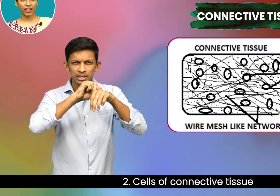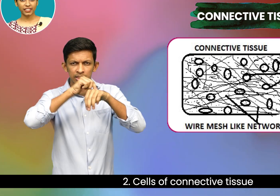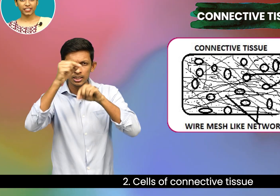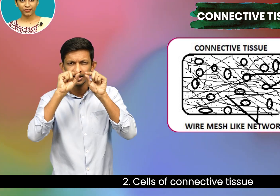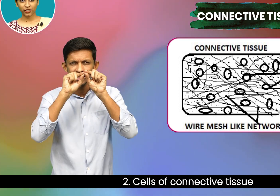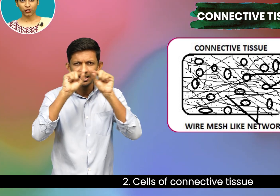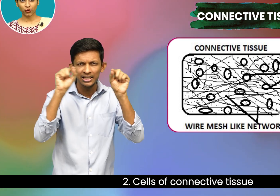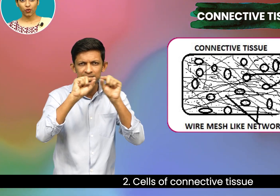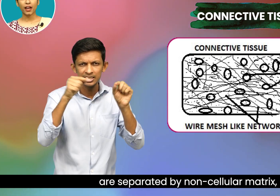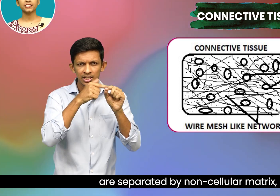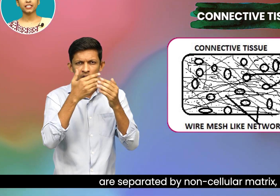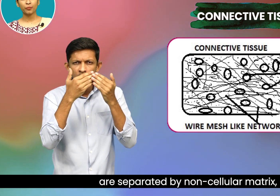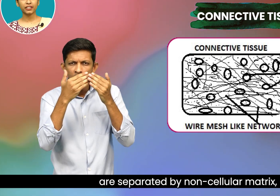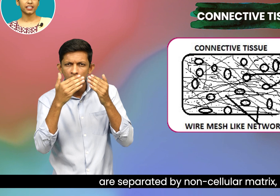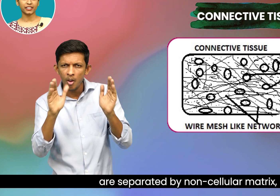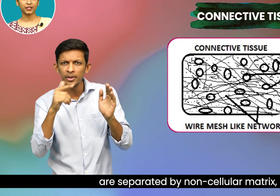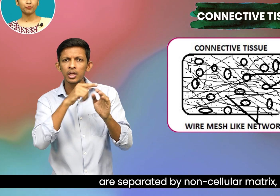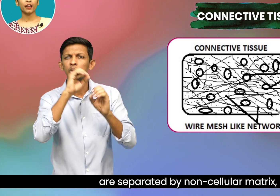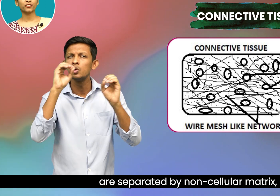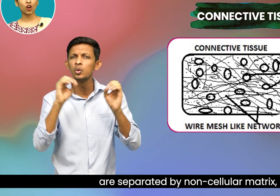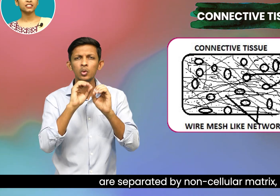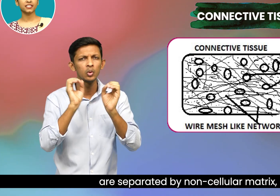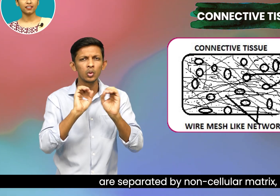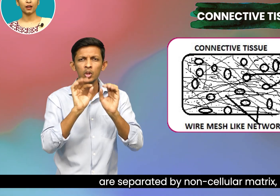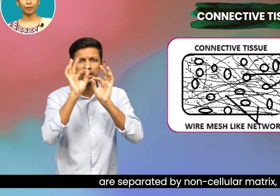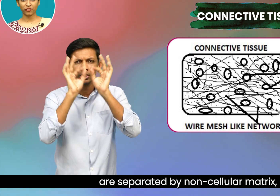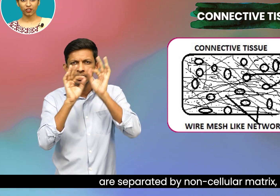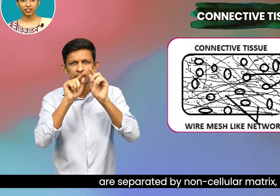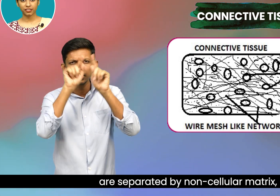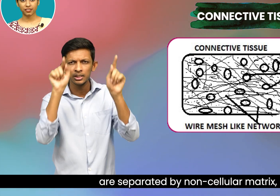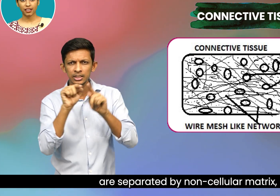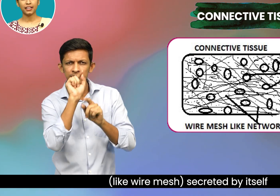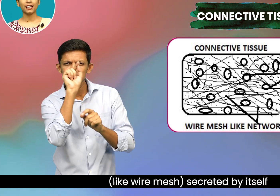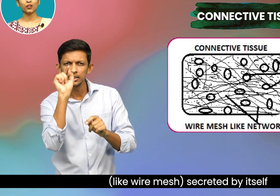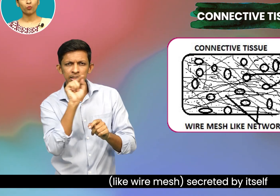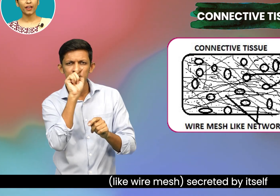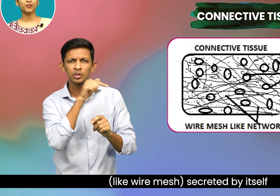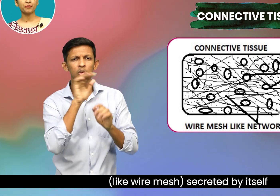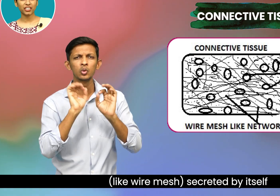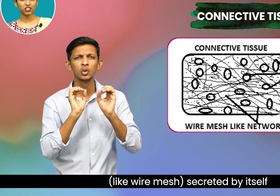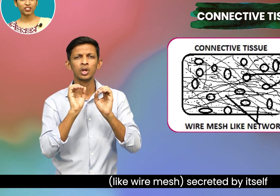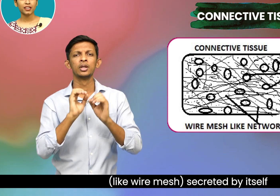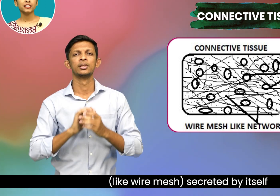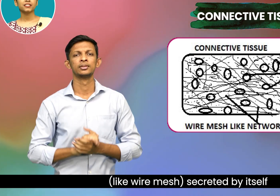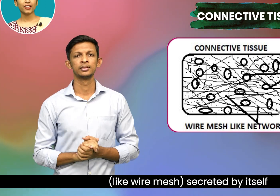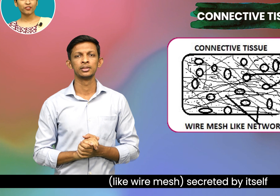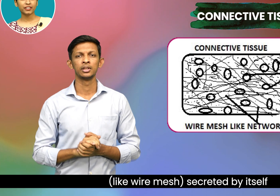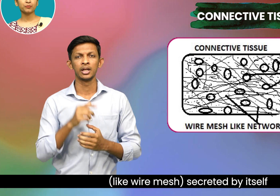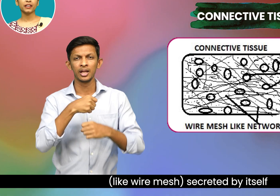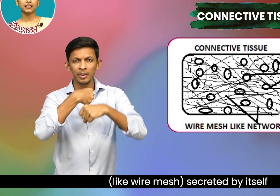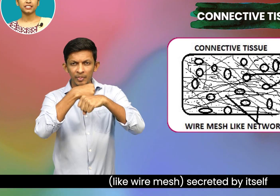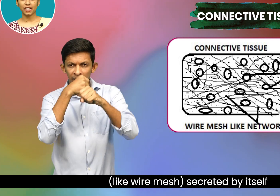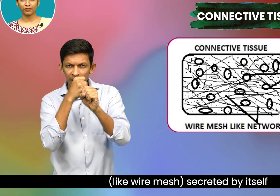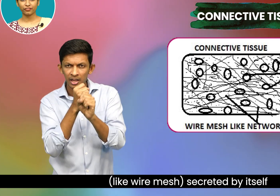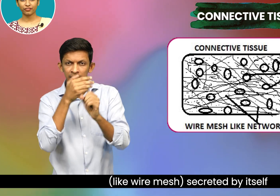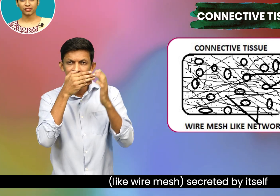Cells of connective tissue are separated by non-cellular matrix like wire mesh secreted